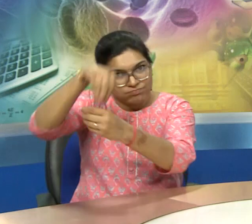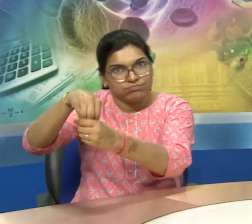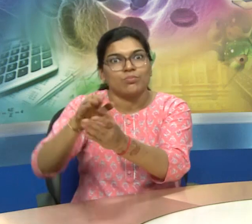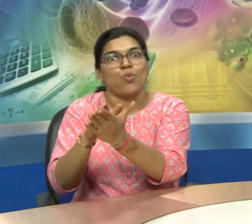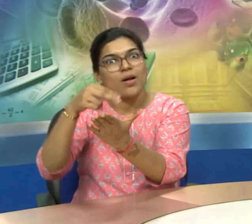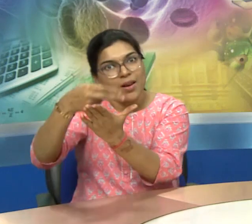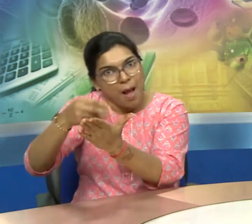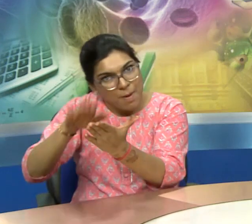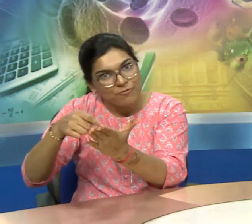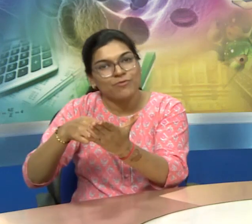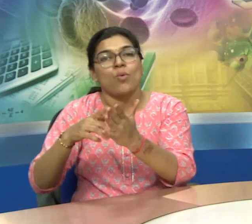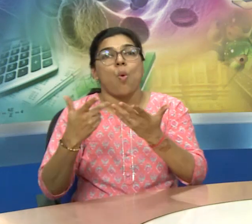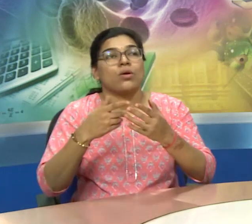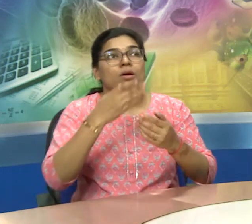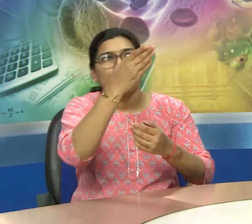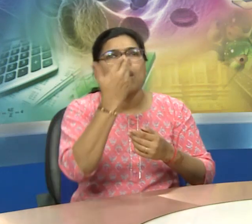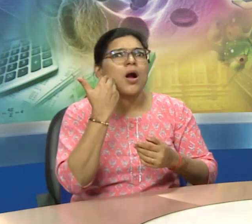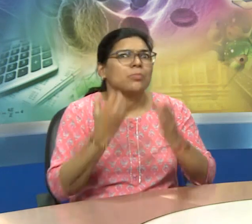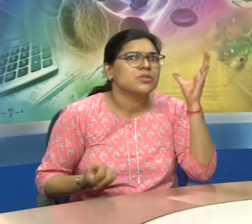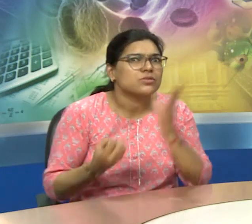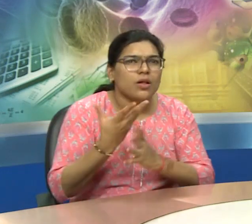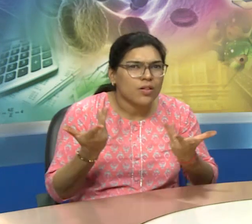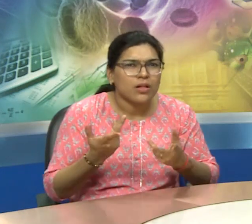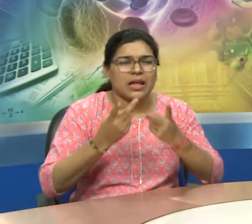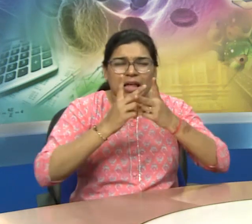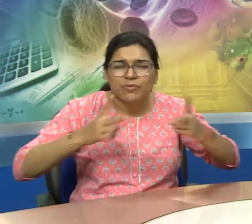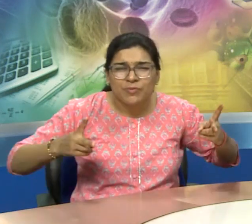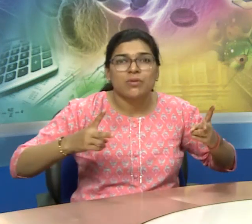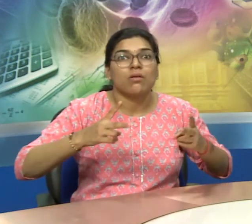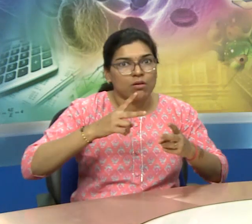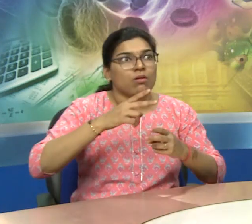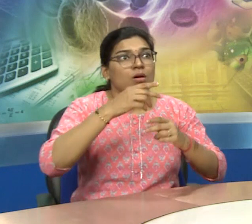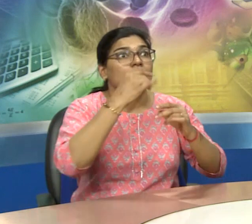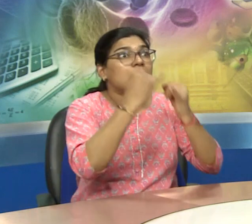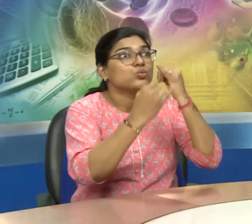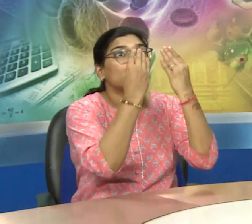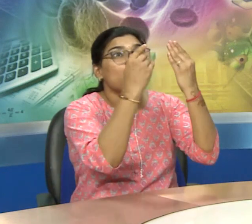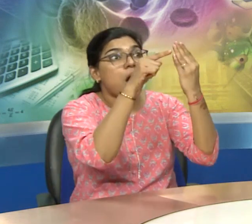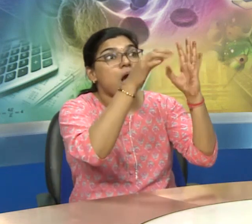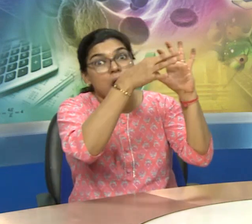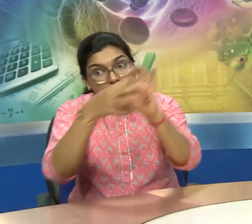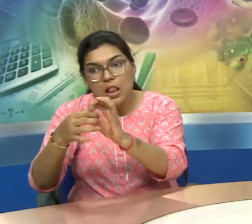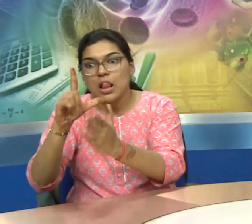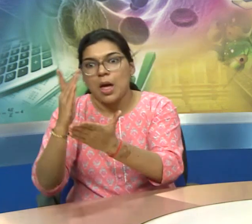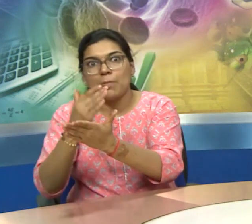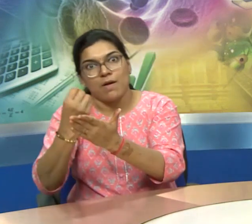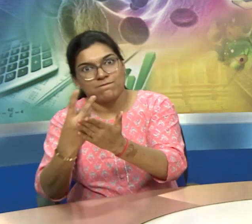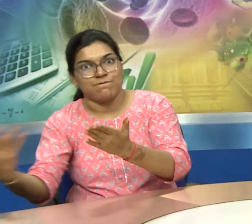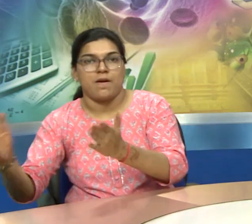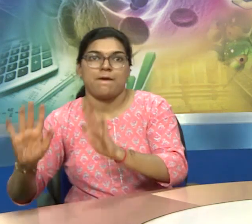started, and how many years he lived. All the information can be gathered, can be received